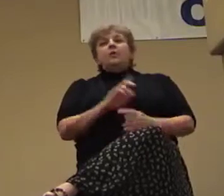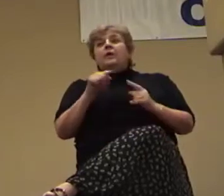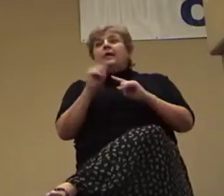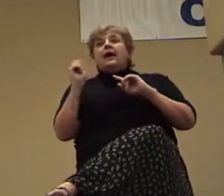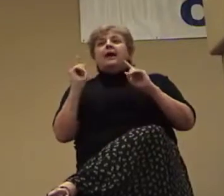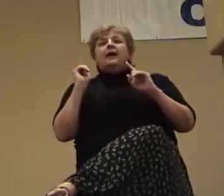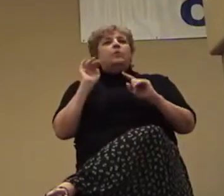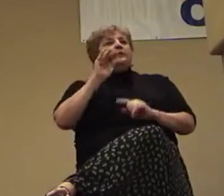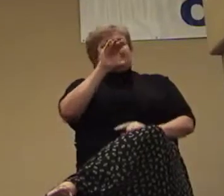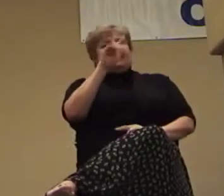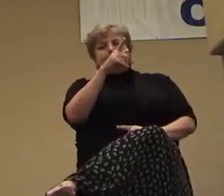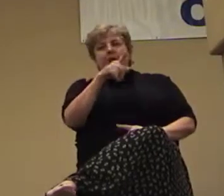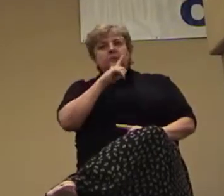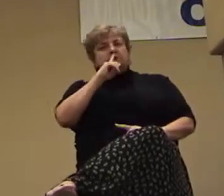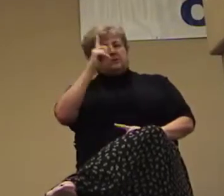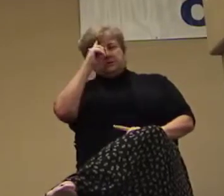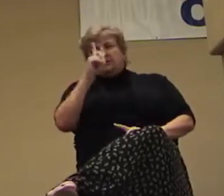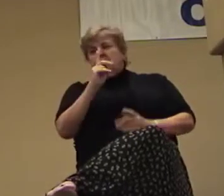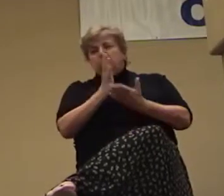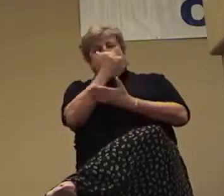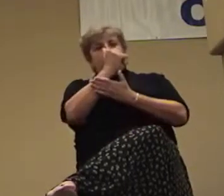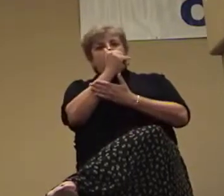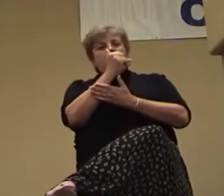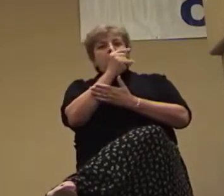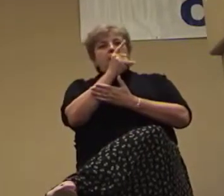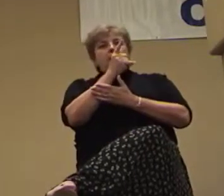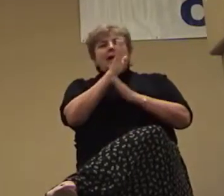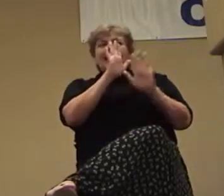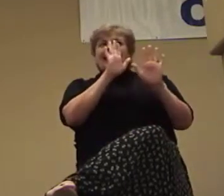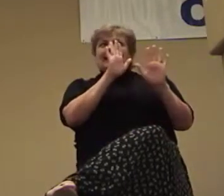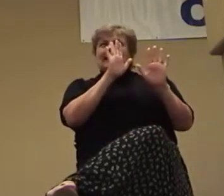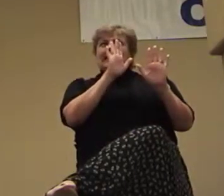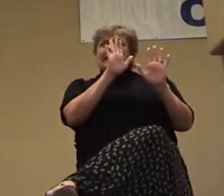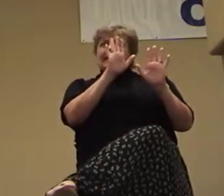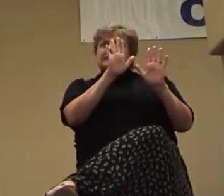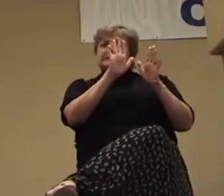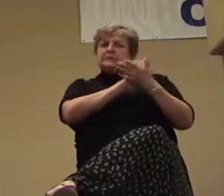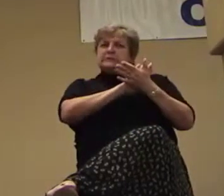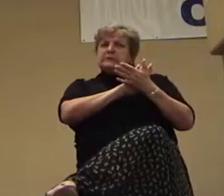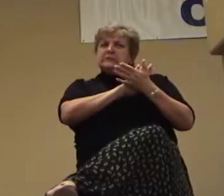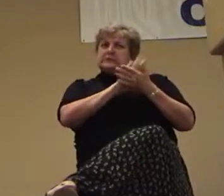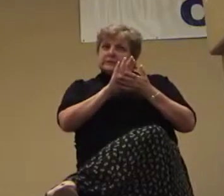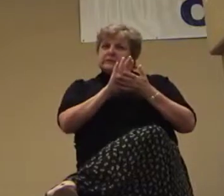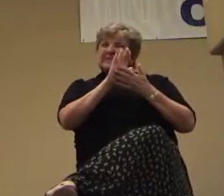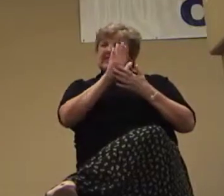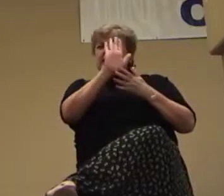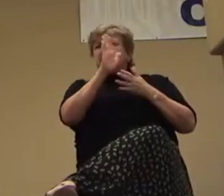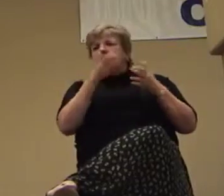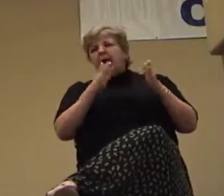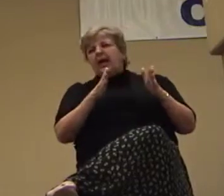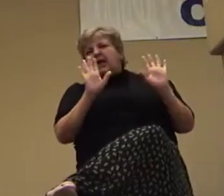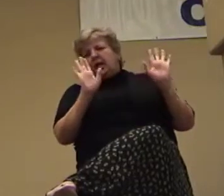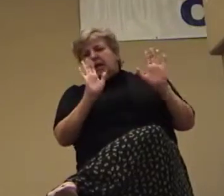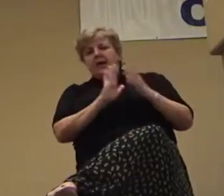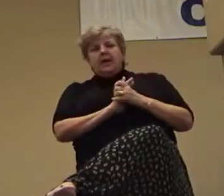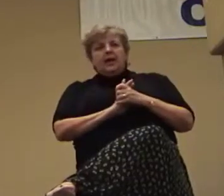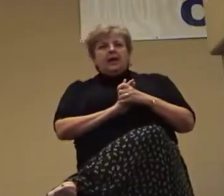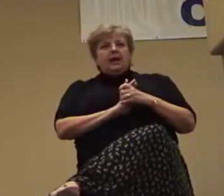him. You know, he's loving in his way. And so we would talk, and I would want to share with him my